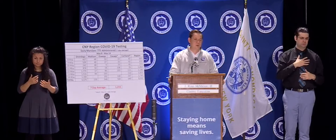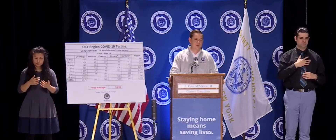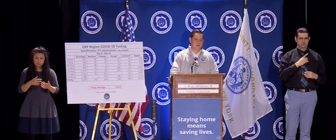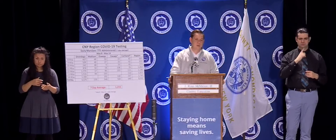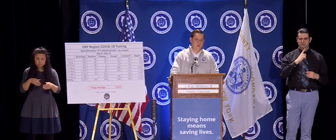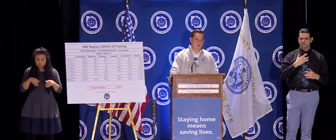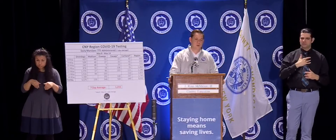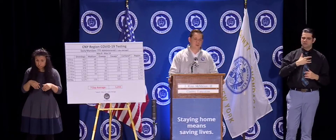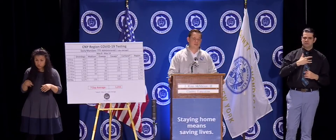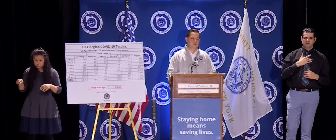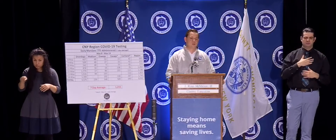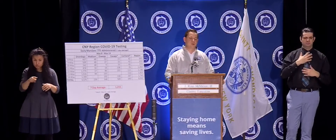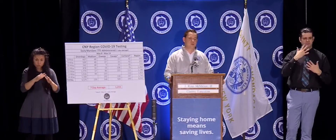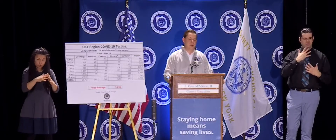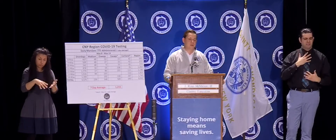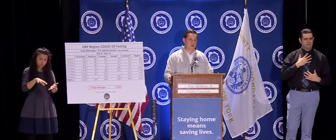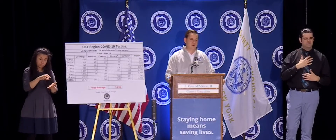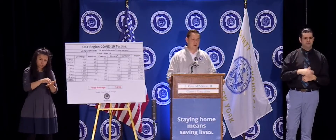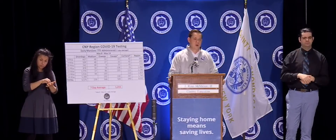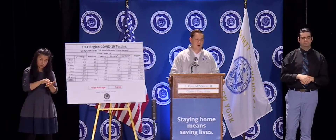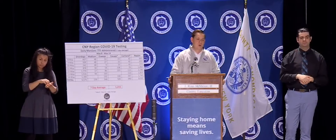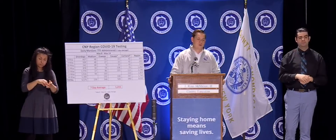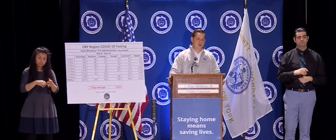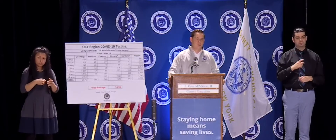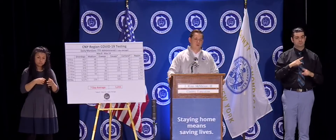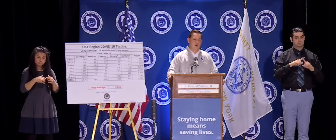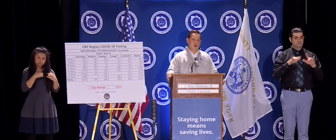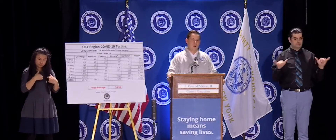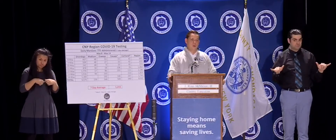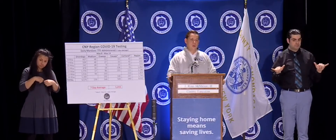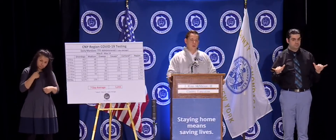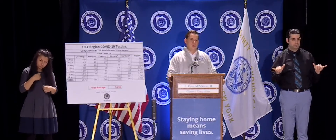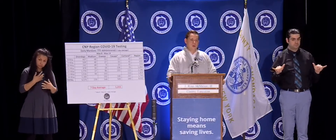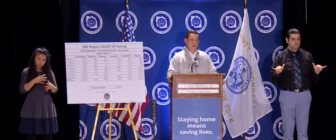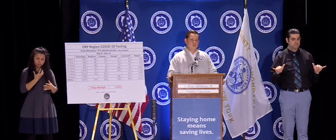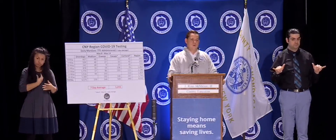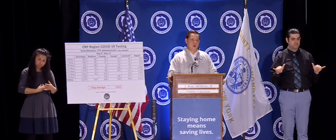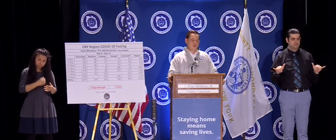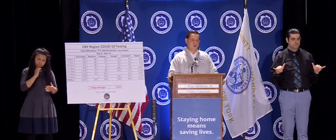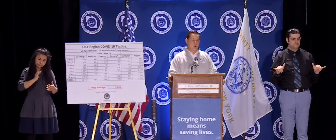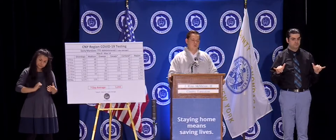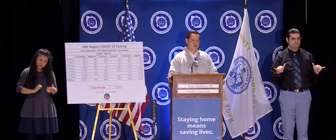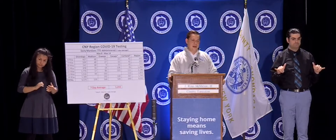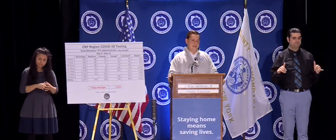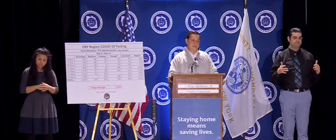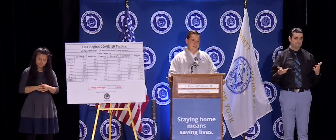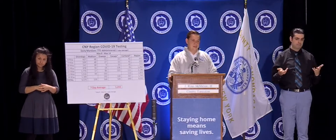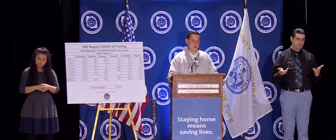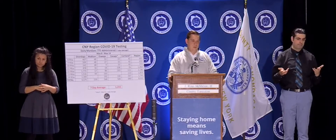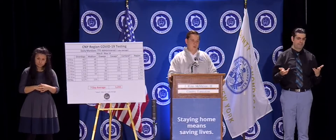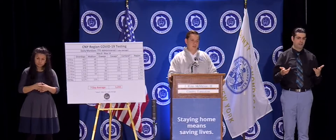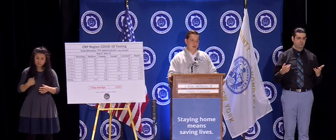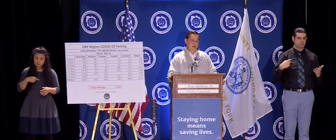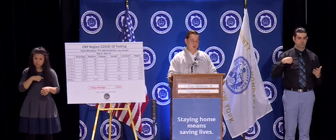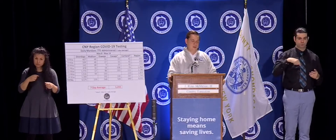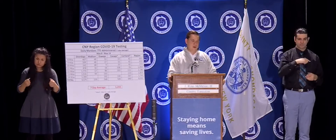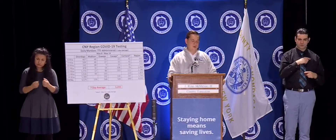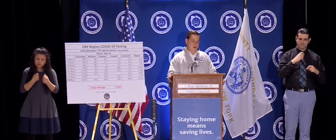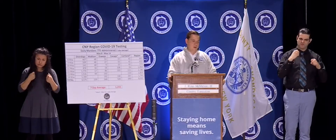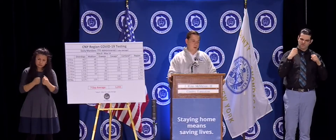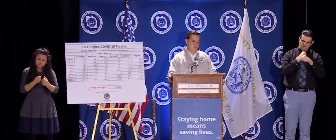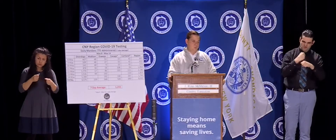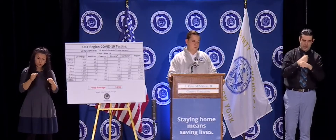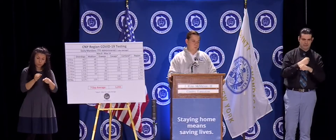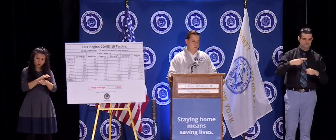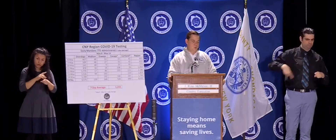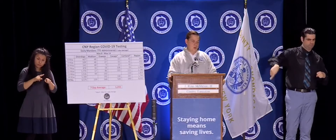put this into perspective of the overall fight with COVID-19, our mortality rates are